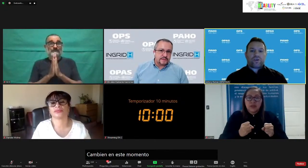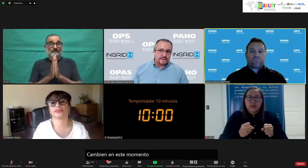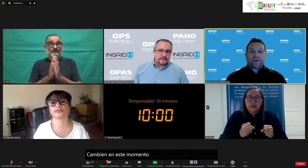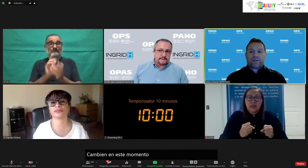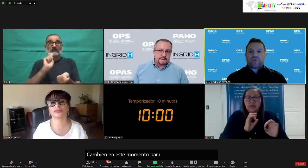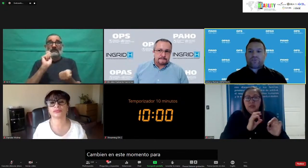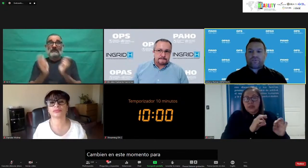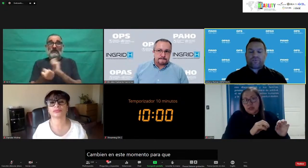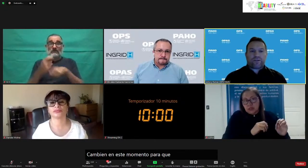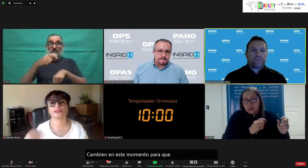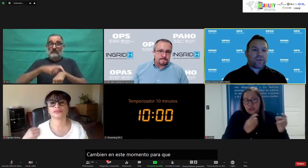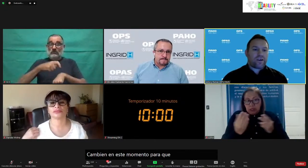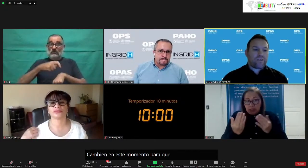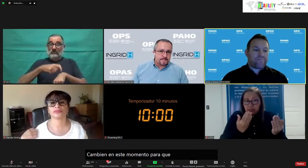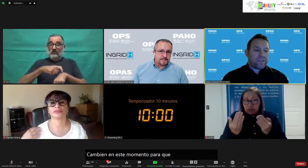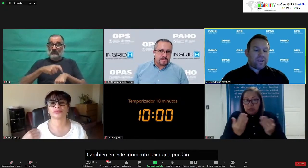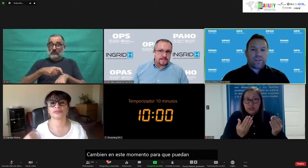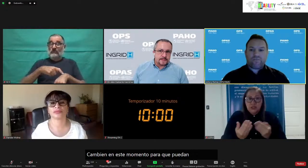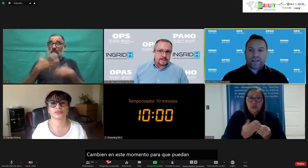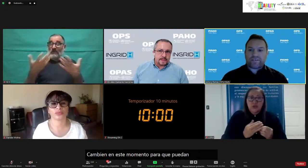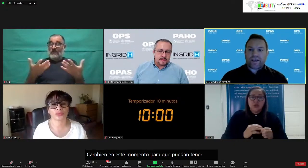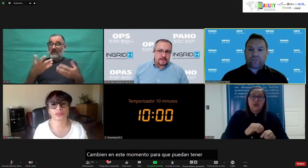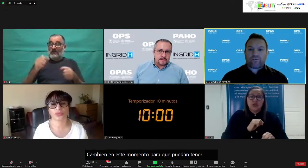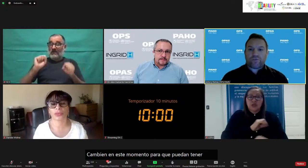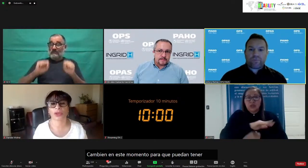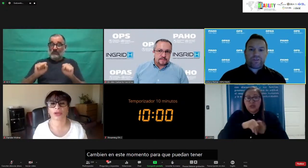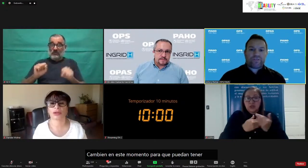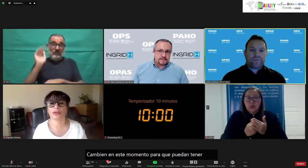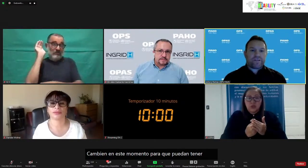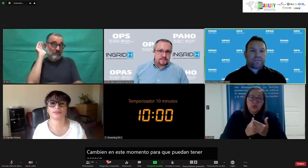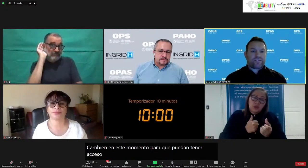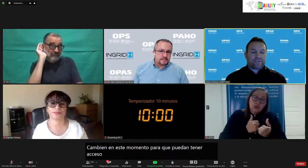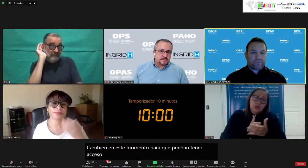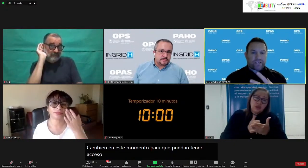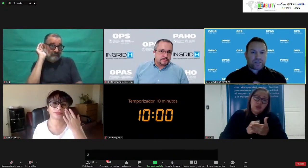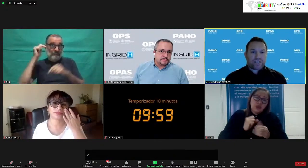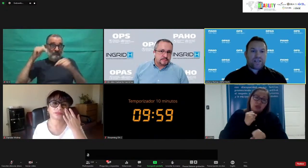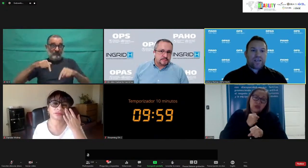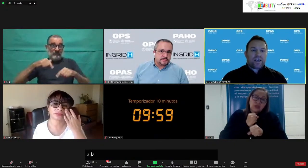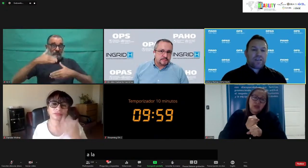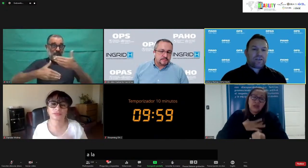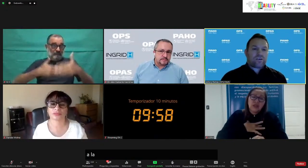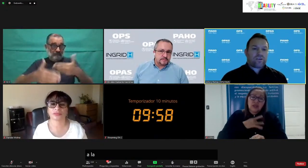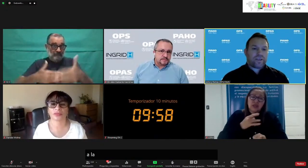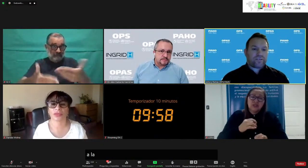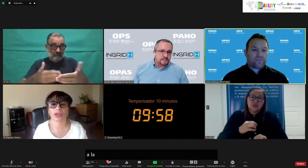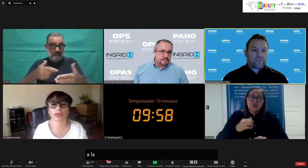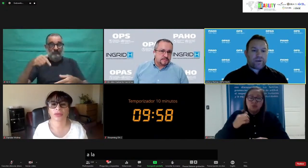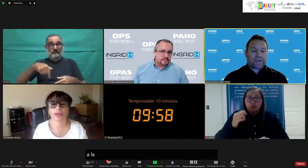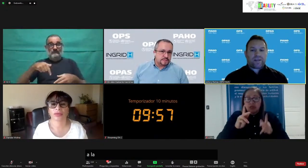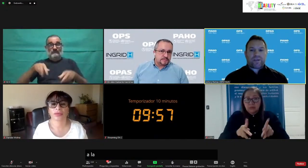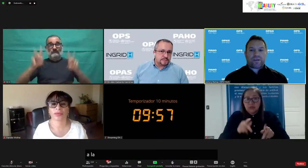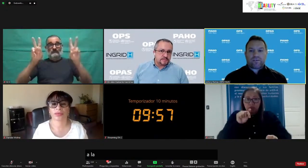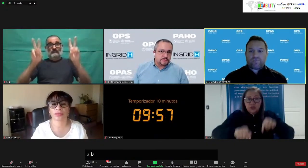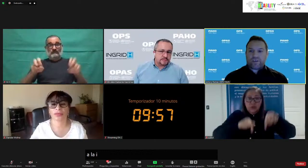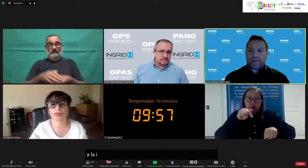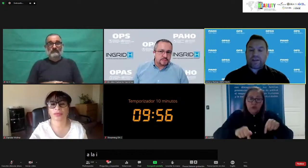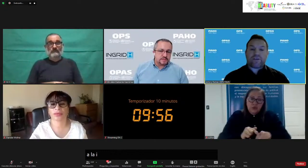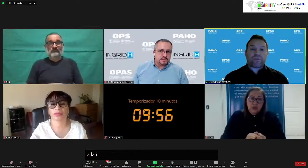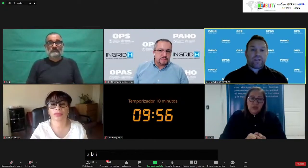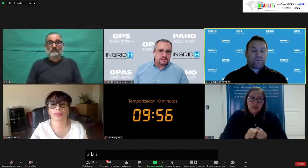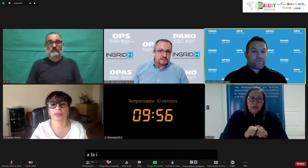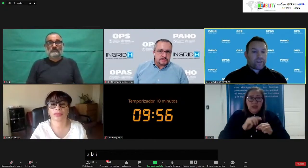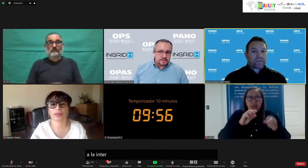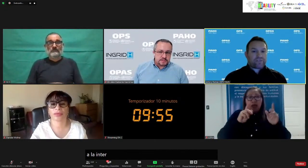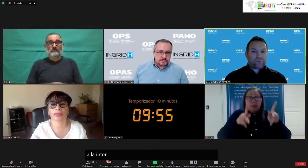to talk about inclusive health and the right to health for people with disabilities especially in the context of the pandemic that we have been